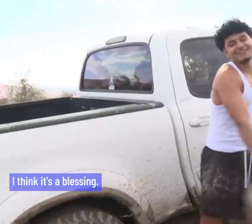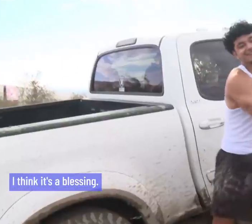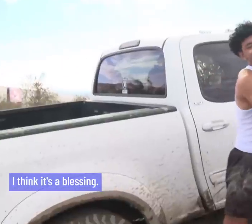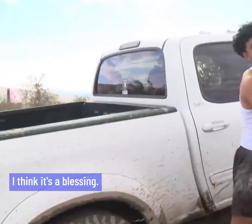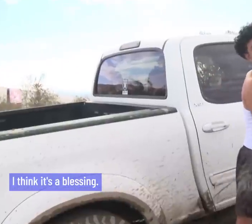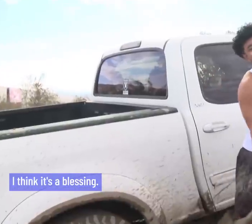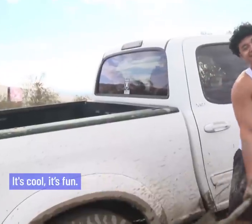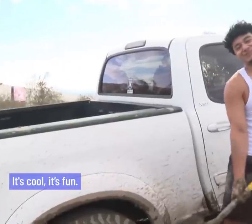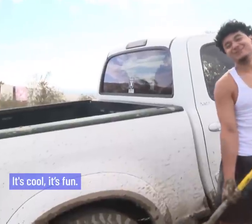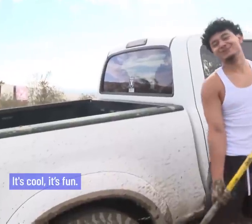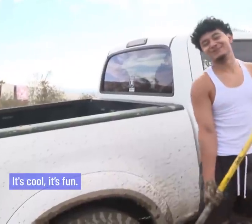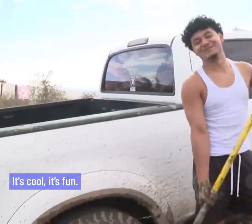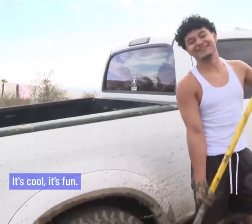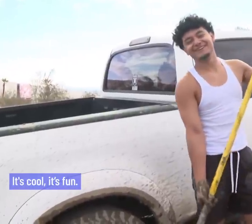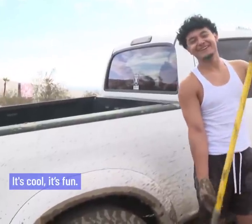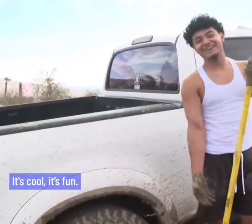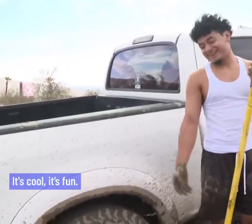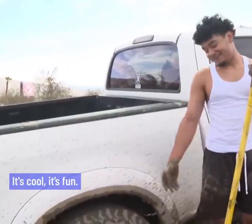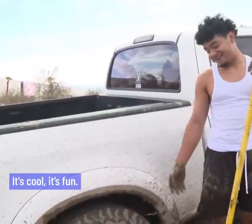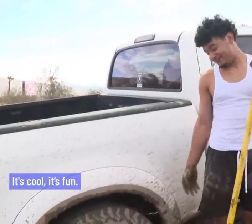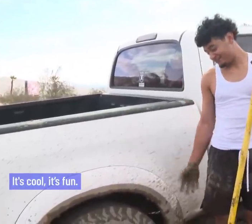I think it's a blessing. It's cool. It's fun.